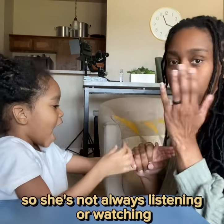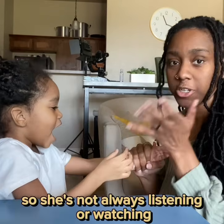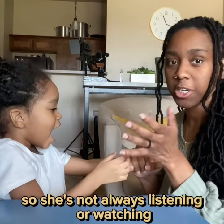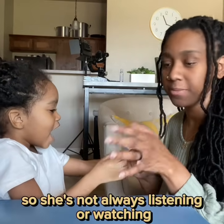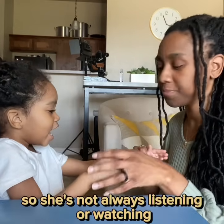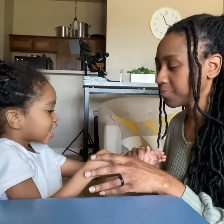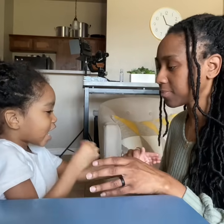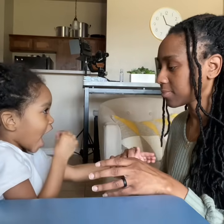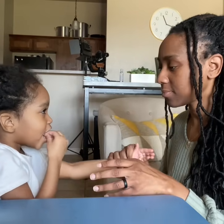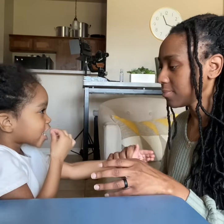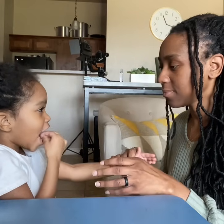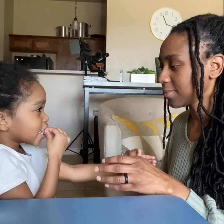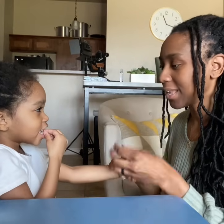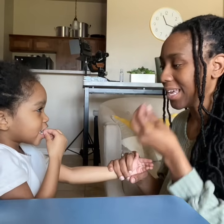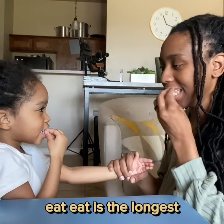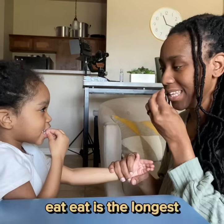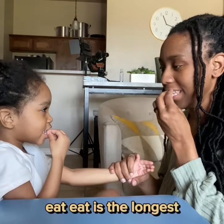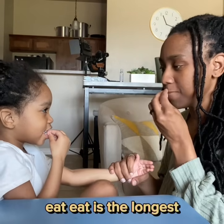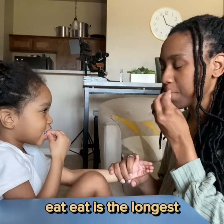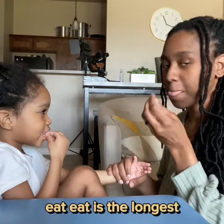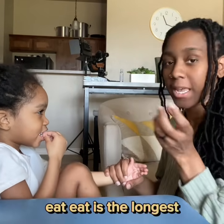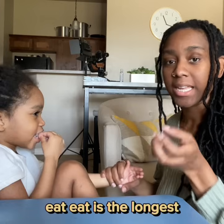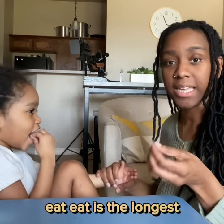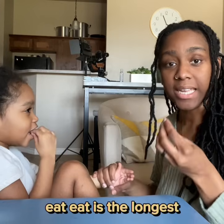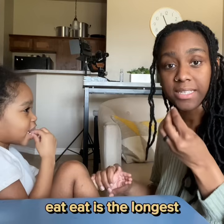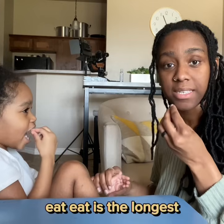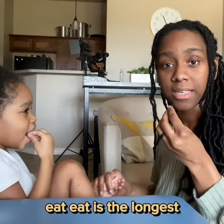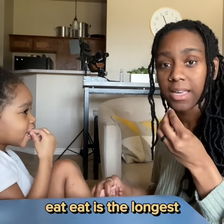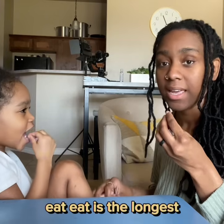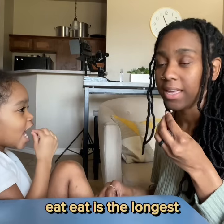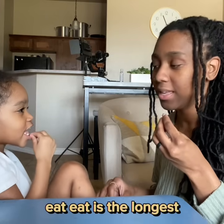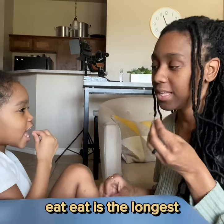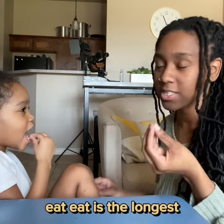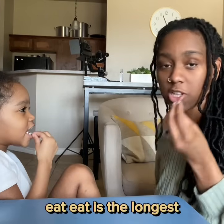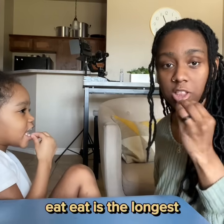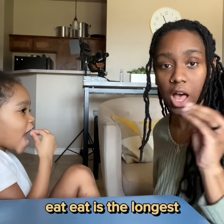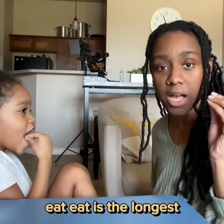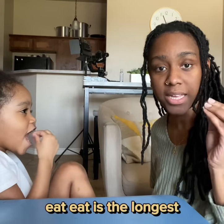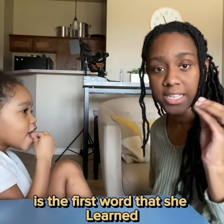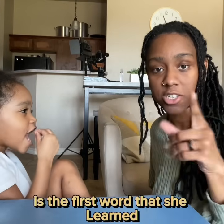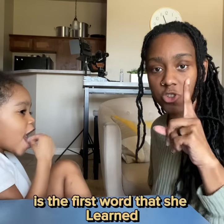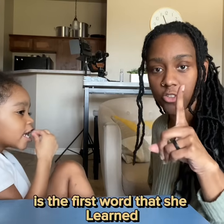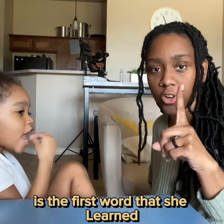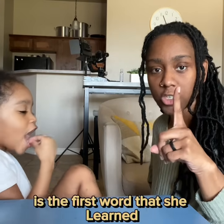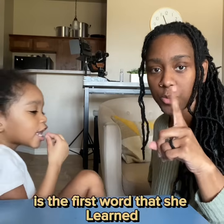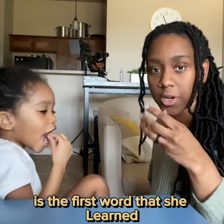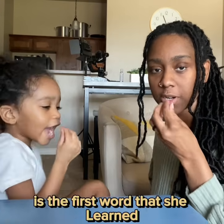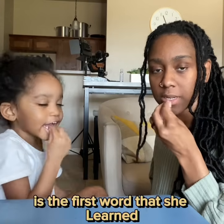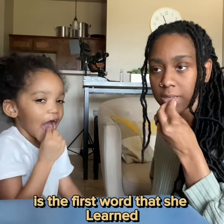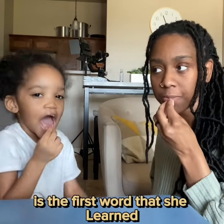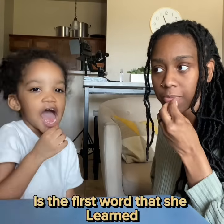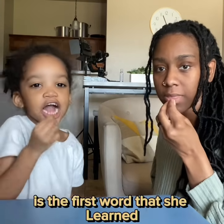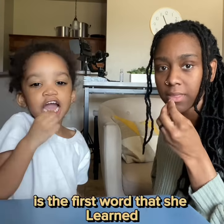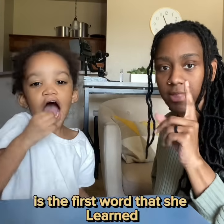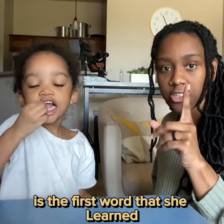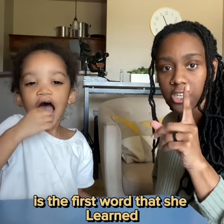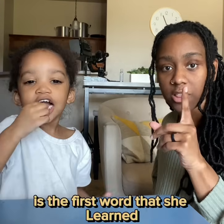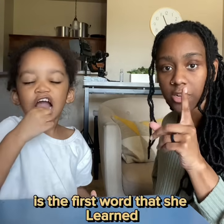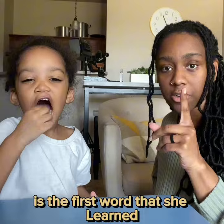watching. Eat, eat is the longest, is the first word that she learned.